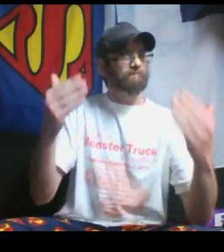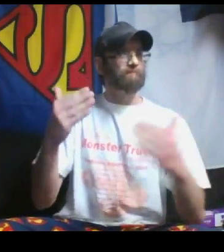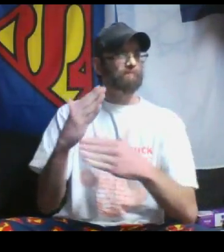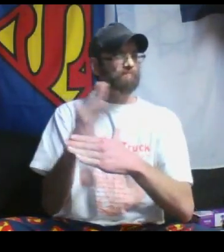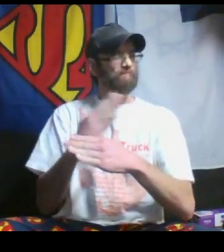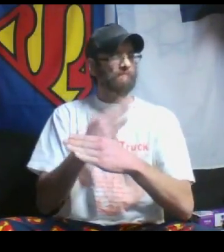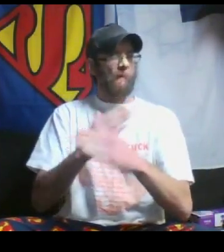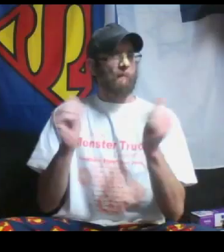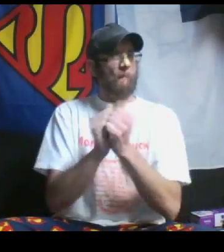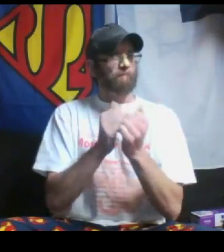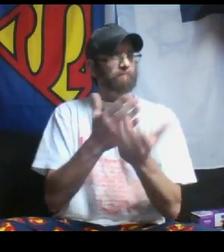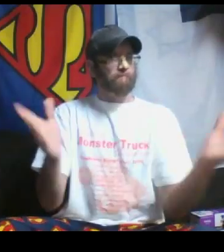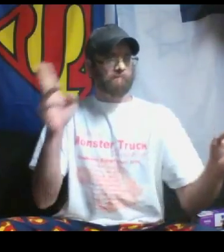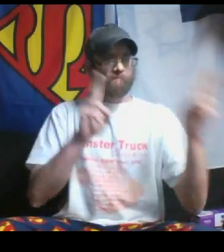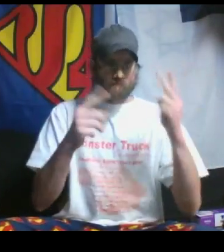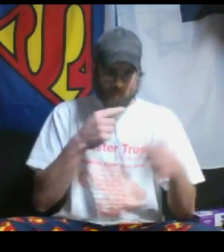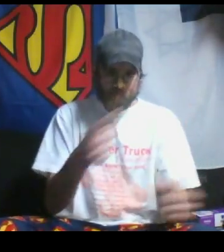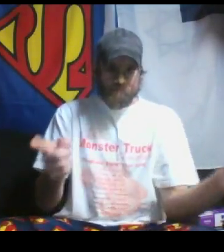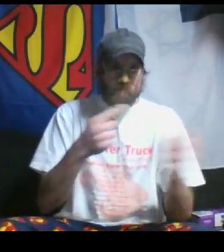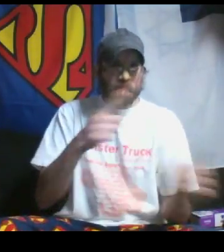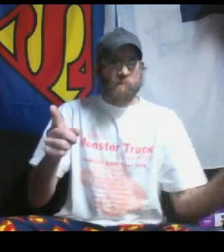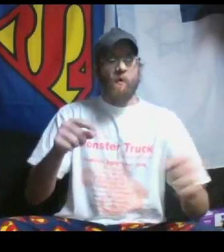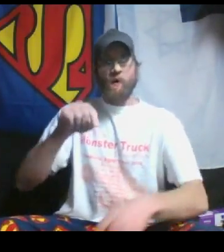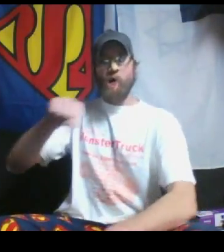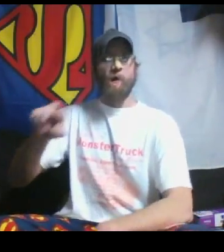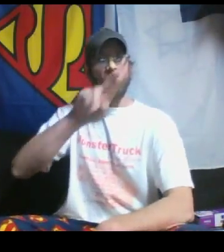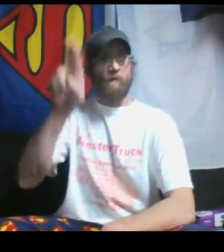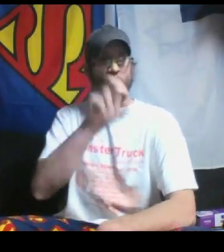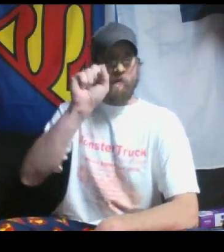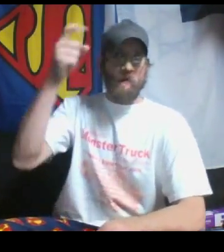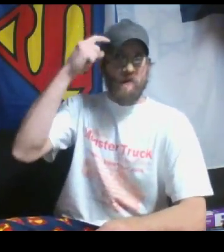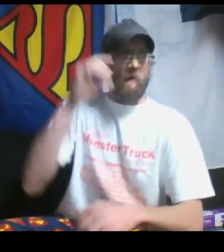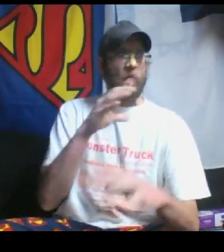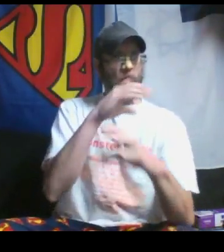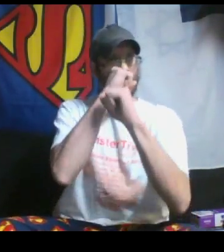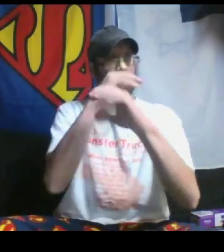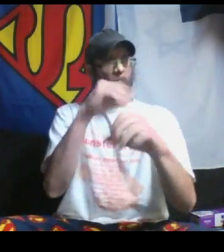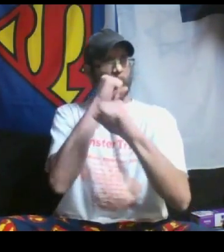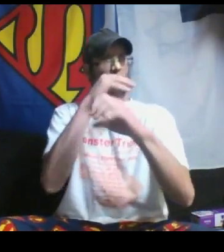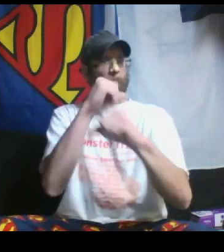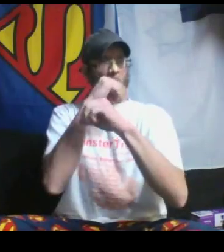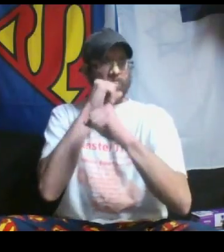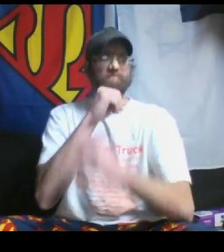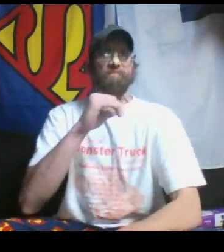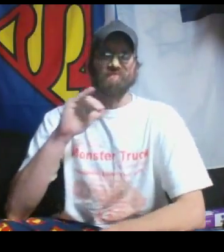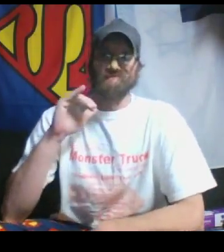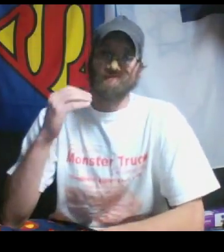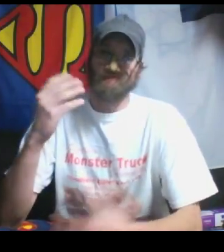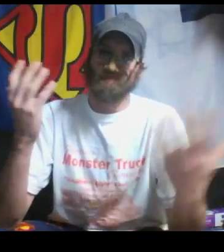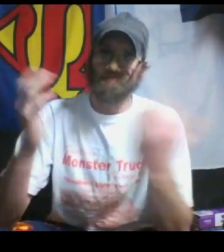Such an outfall system would have been completely out of place during the time of the pharaohs because the climate at that time was